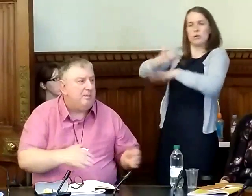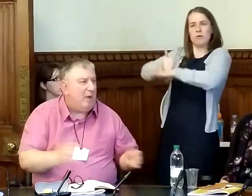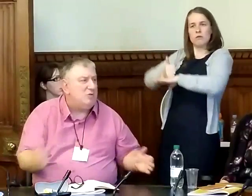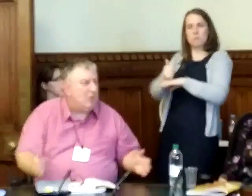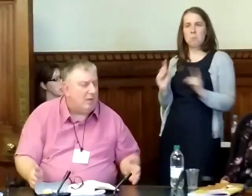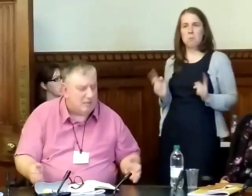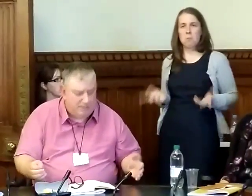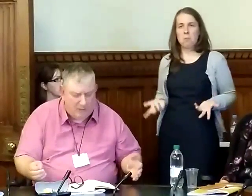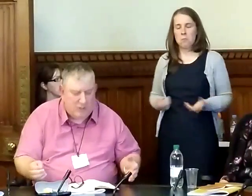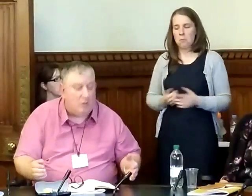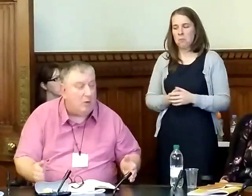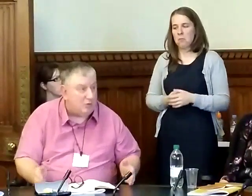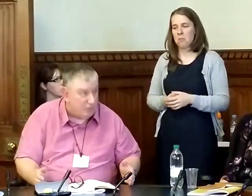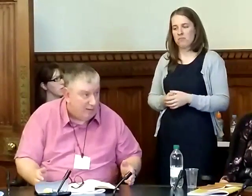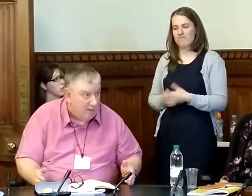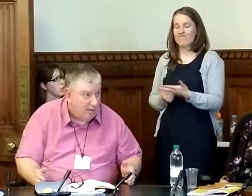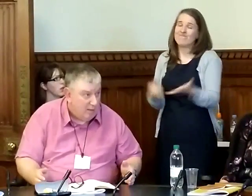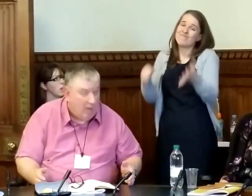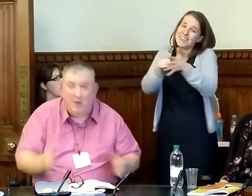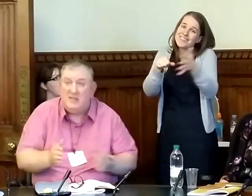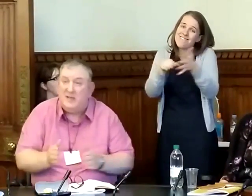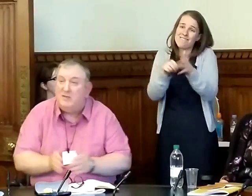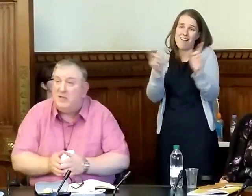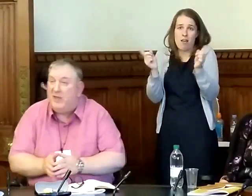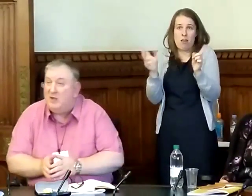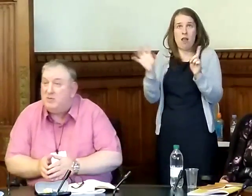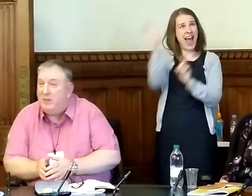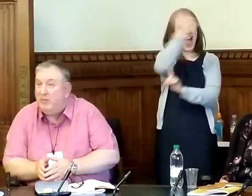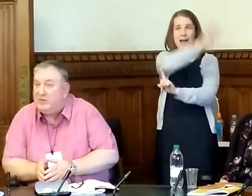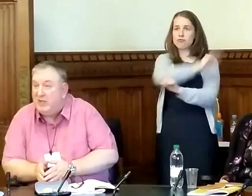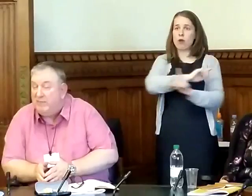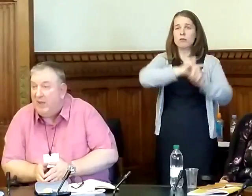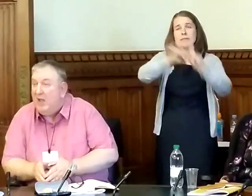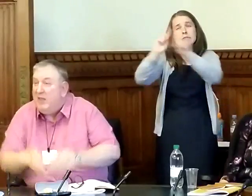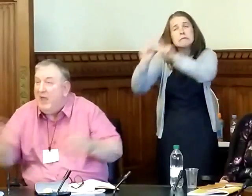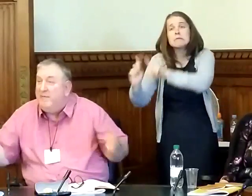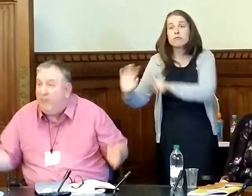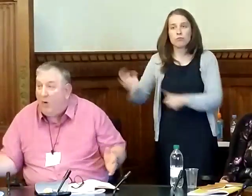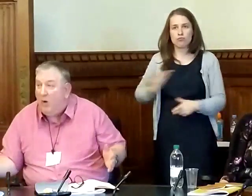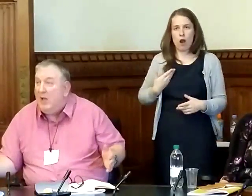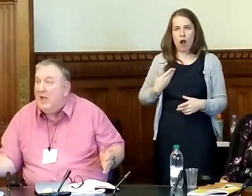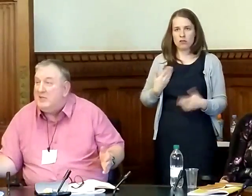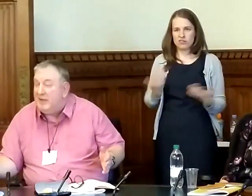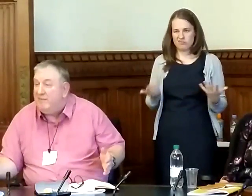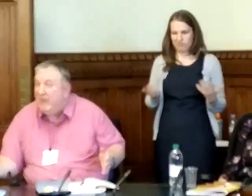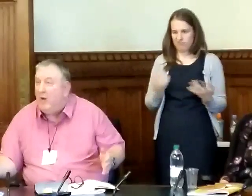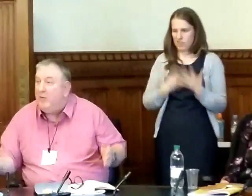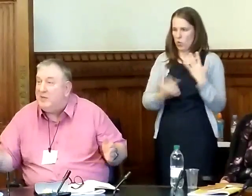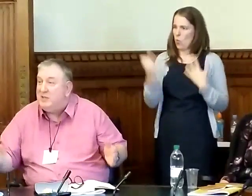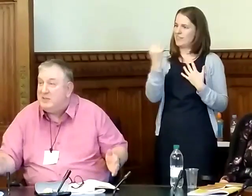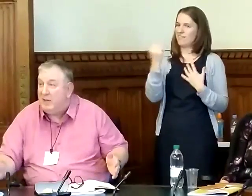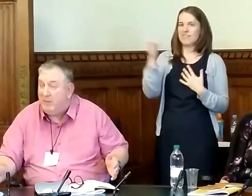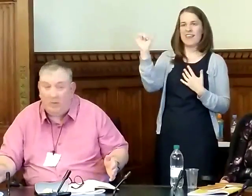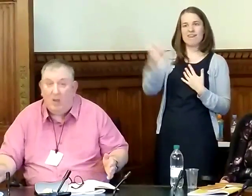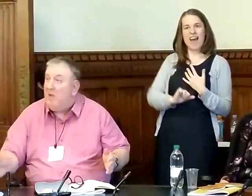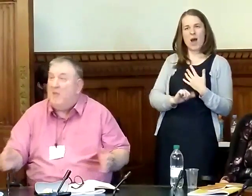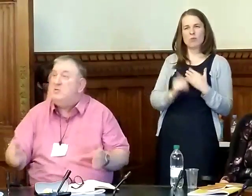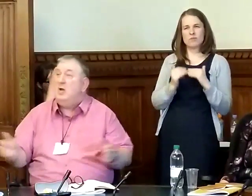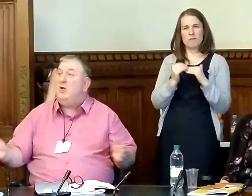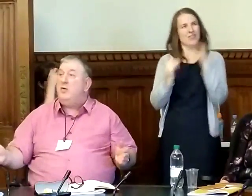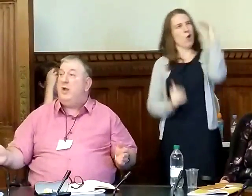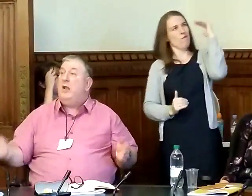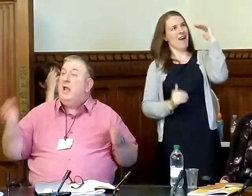that it's a postcode lottery, only 17,000 people receiving it, therefore it's unfair on the rest of the same